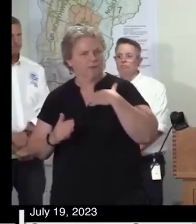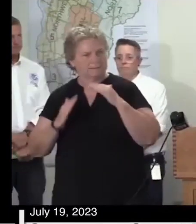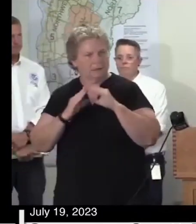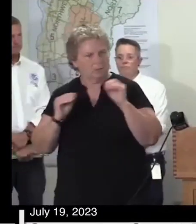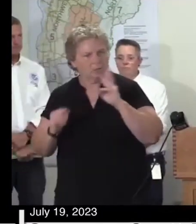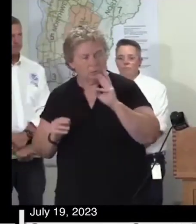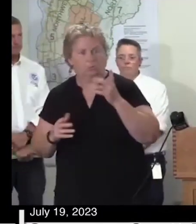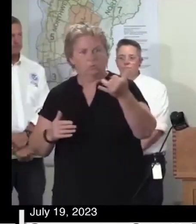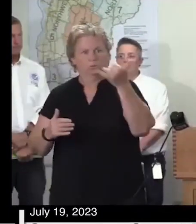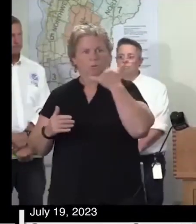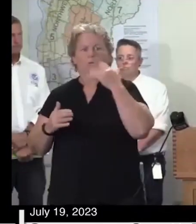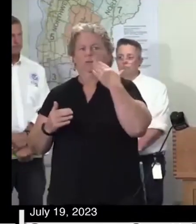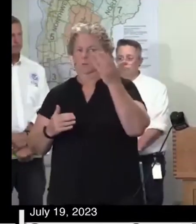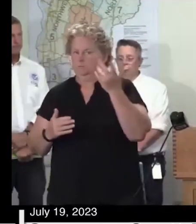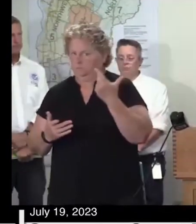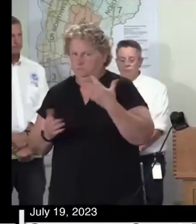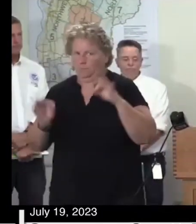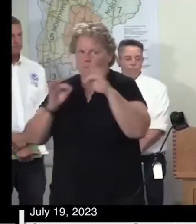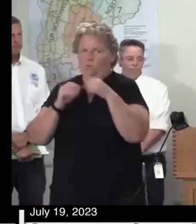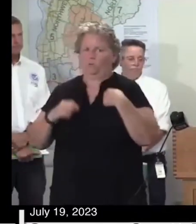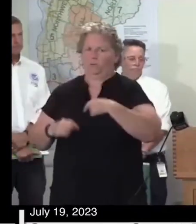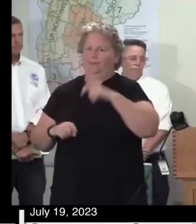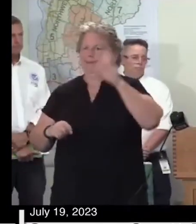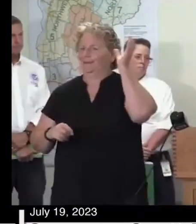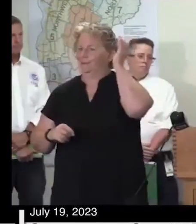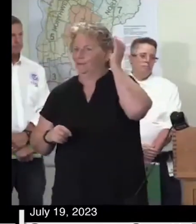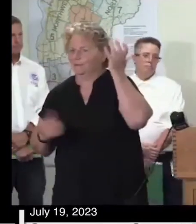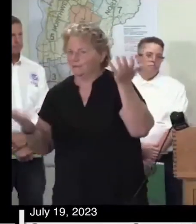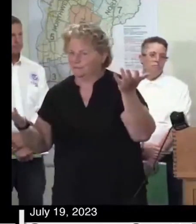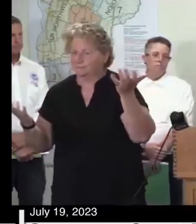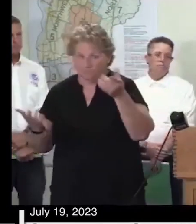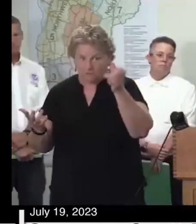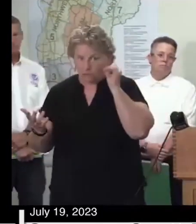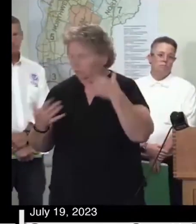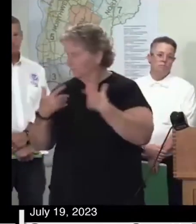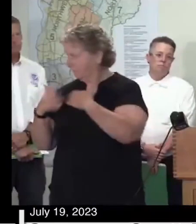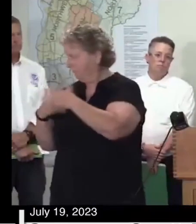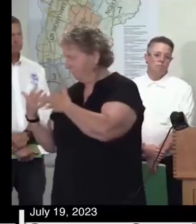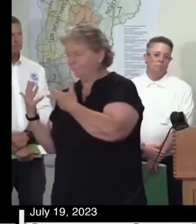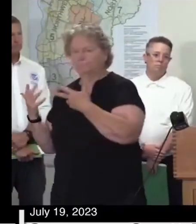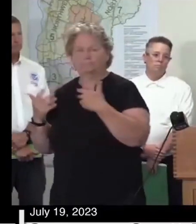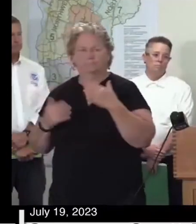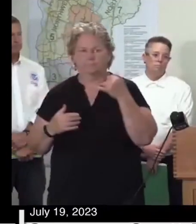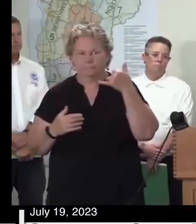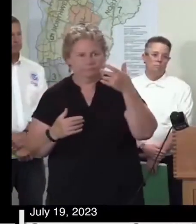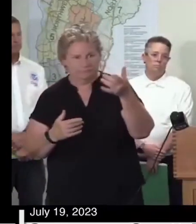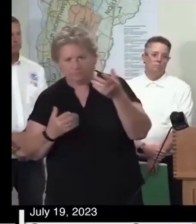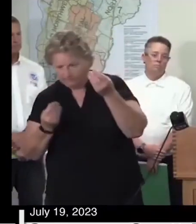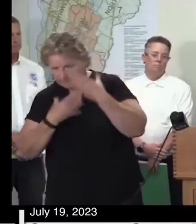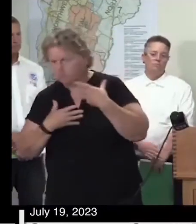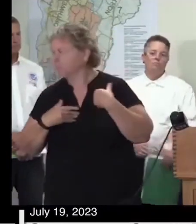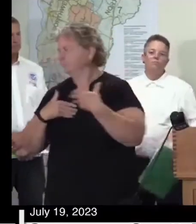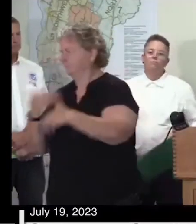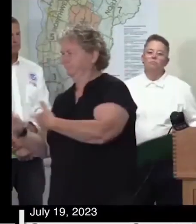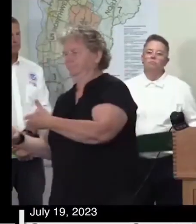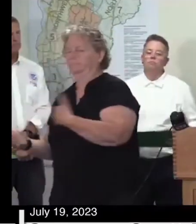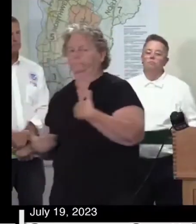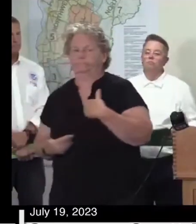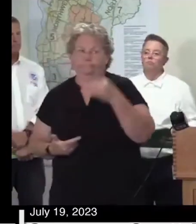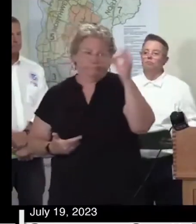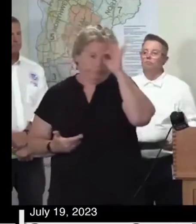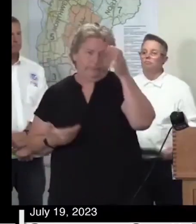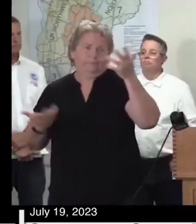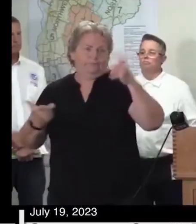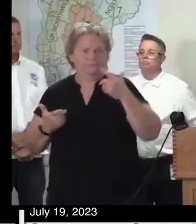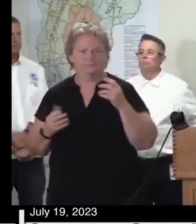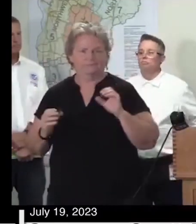trigger another response from us to reach out to them. So we thank you for that, and we'll be back on Friday